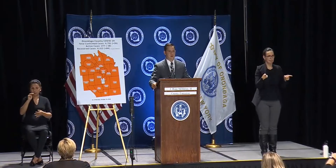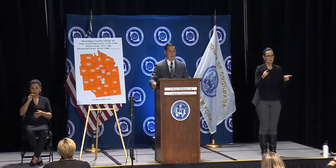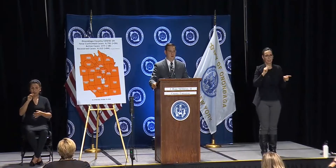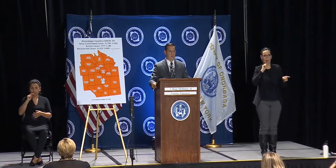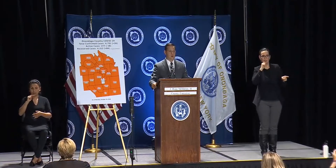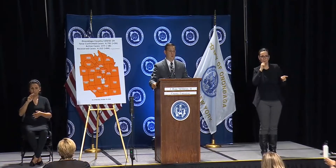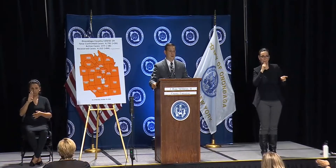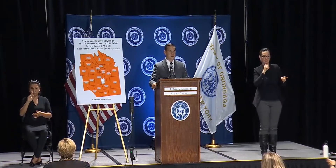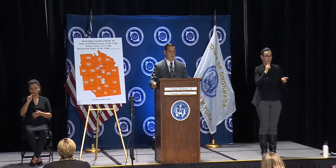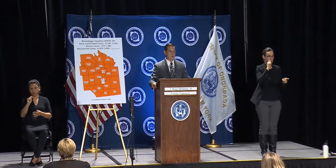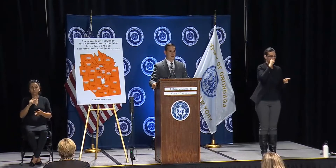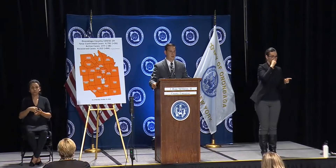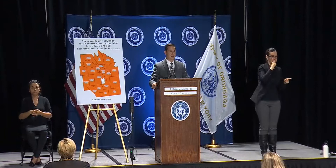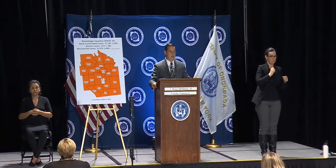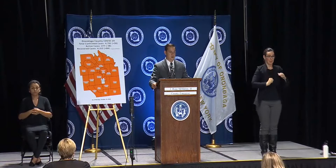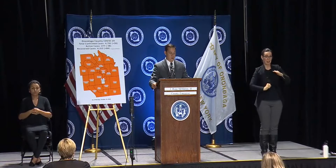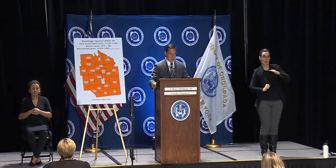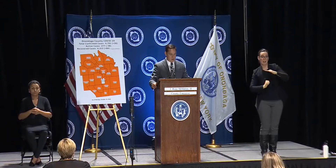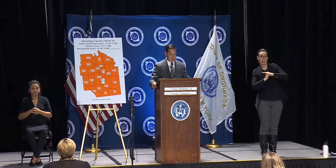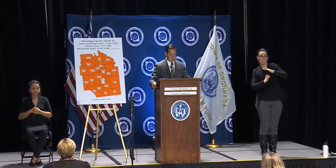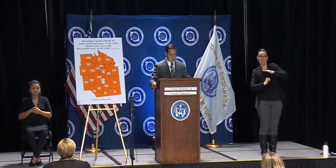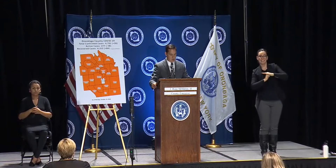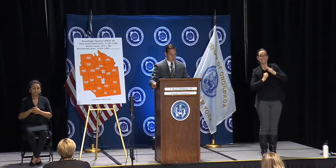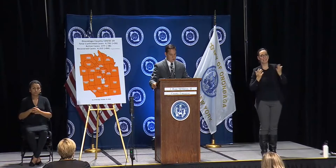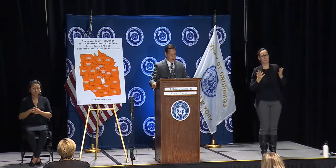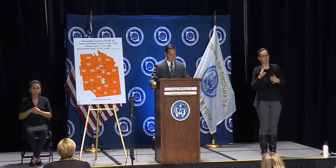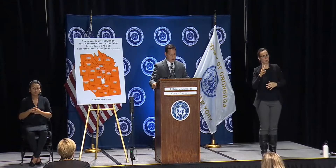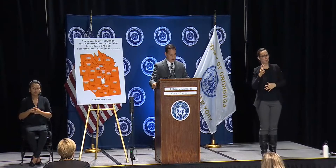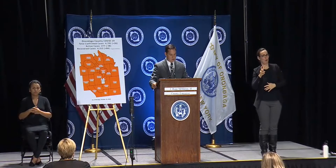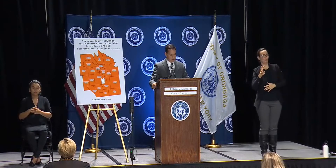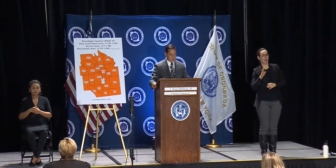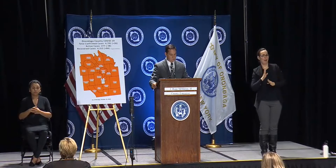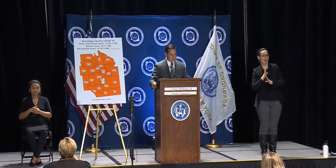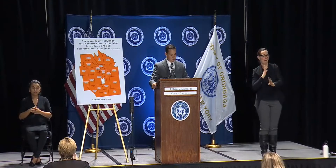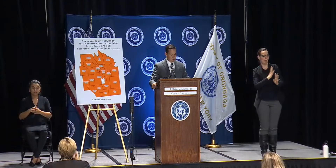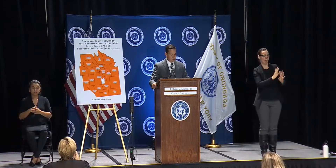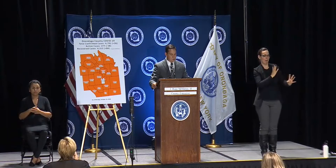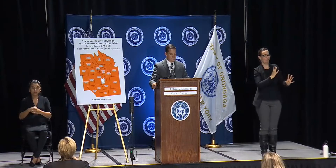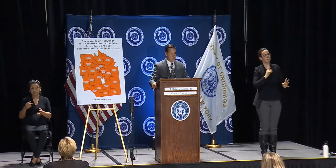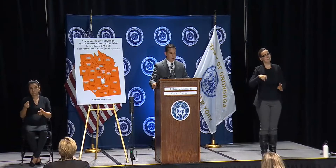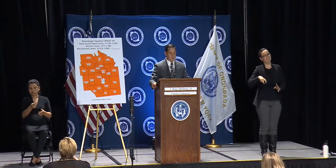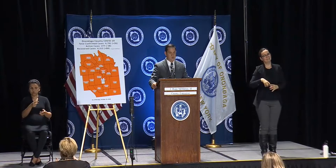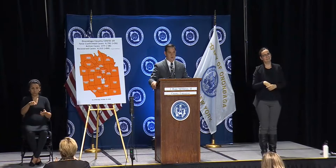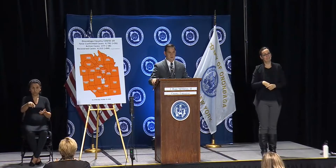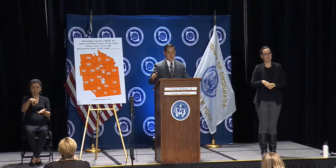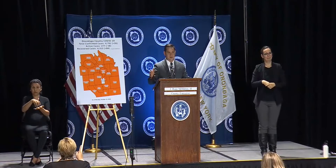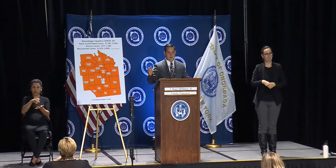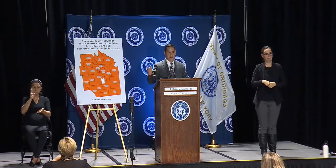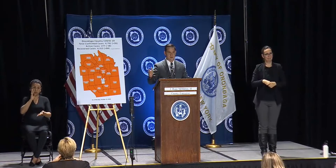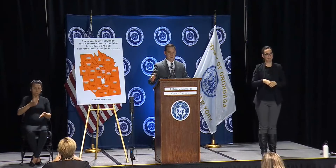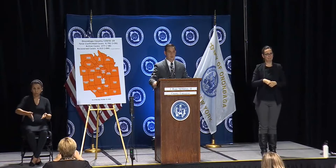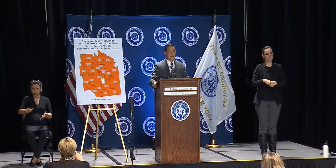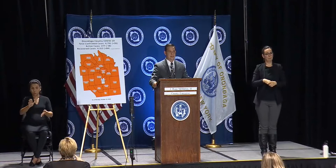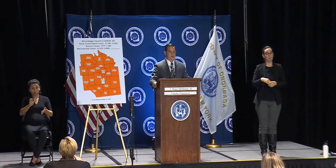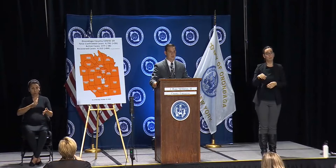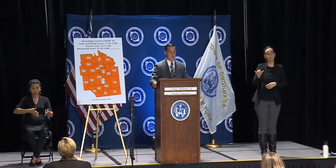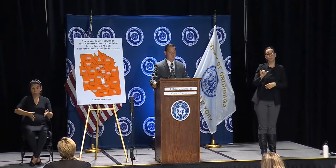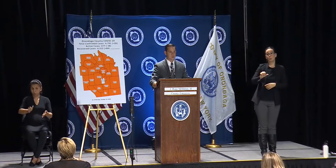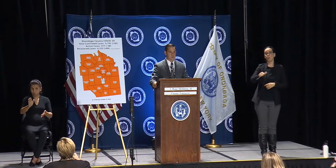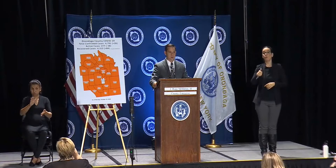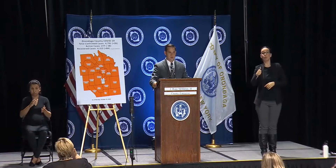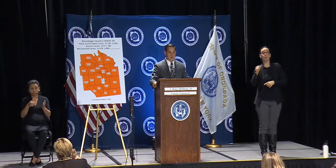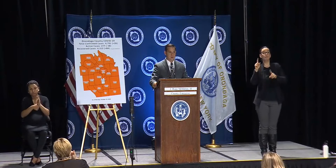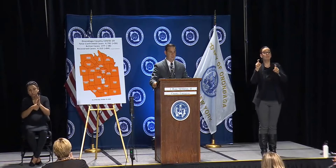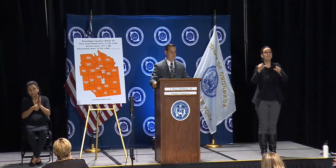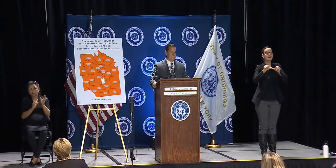a quick way to quickly get there and get a nasal swab test done. as well. There's other testing sites,